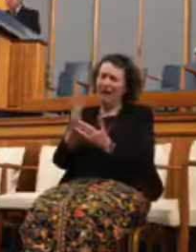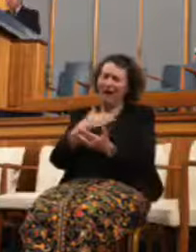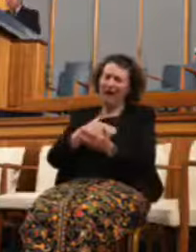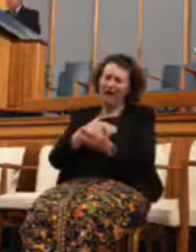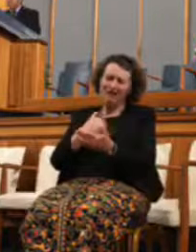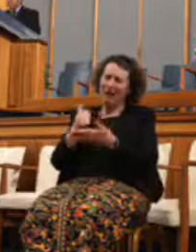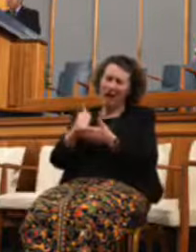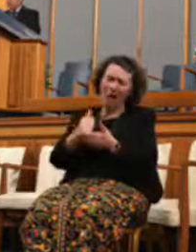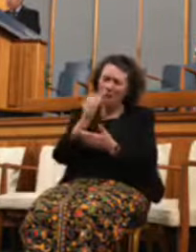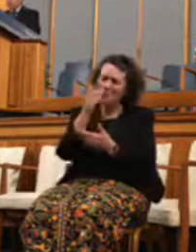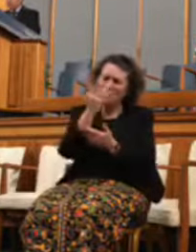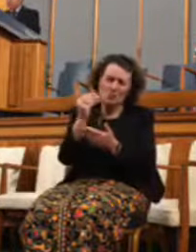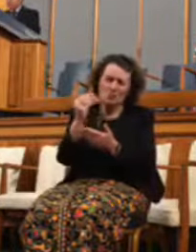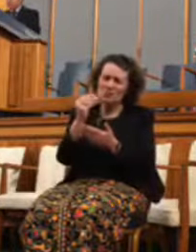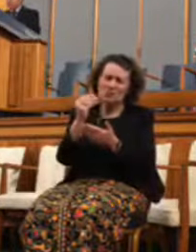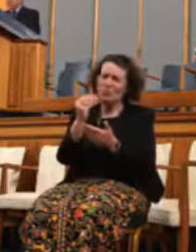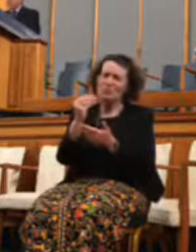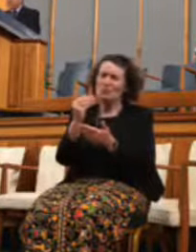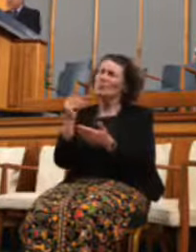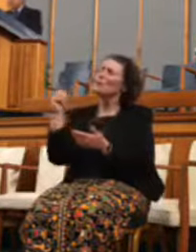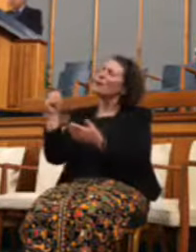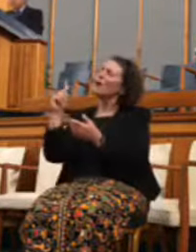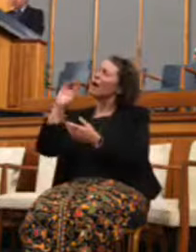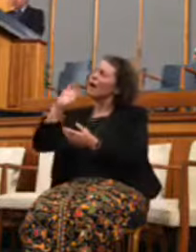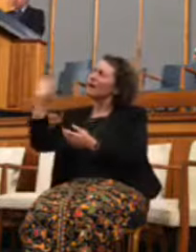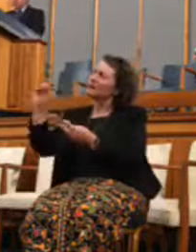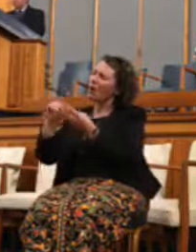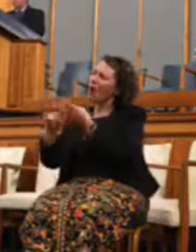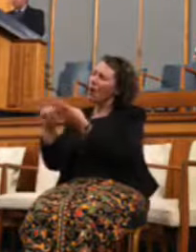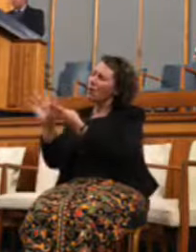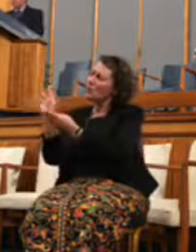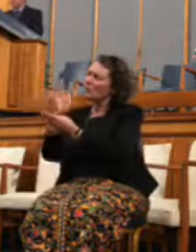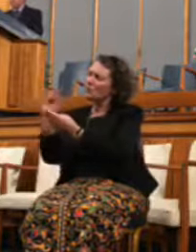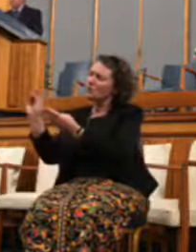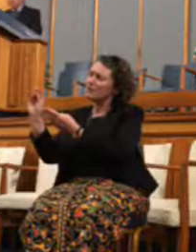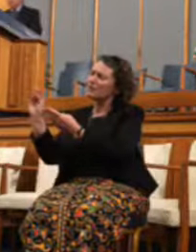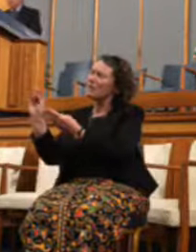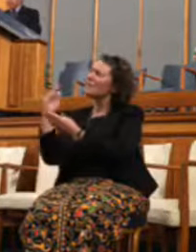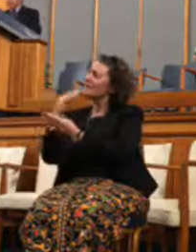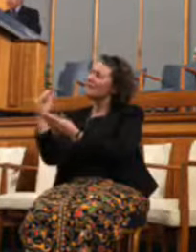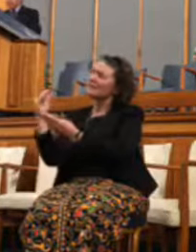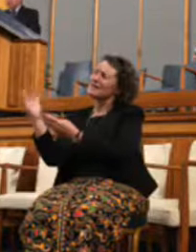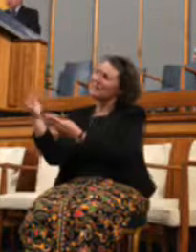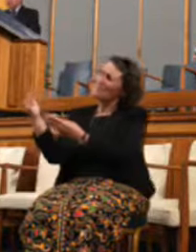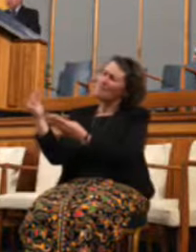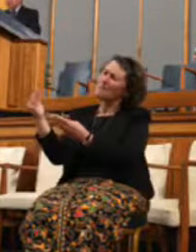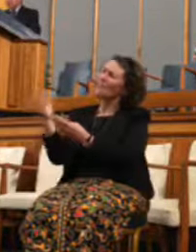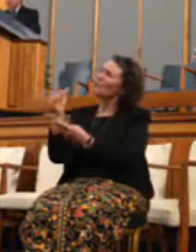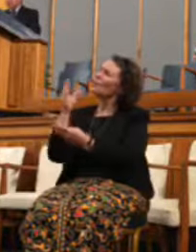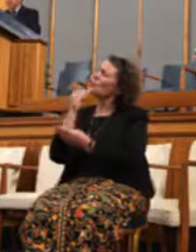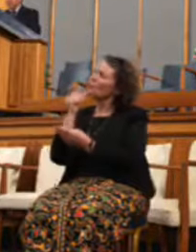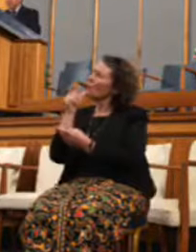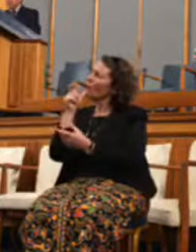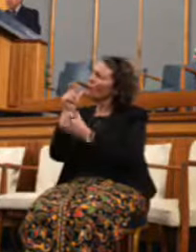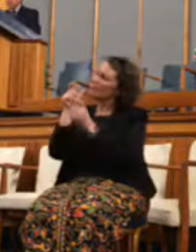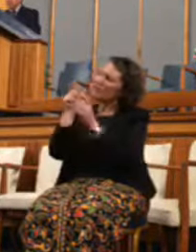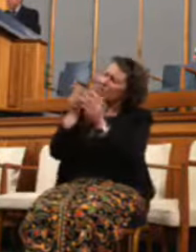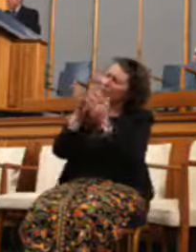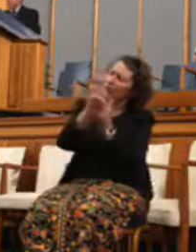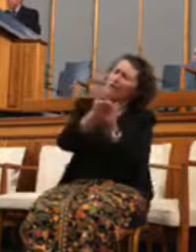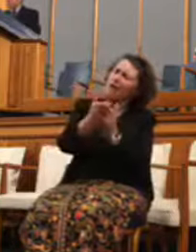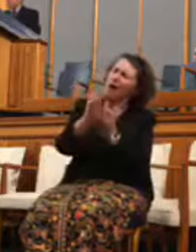seeker, to apply them to the one who has seen the vanity of this world and